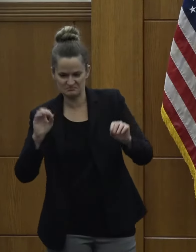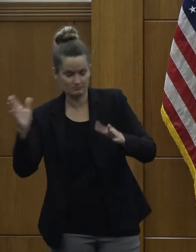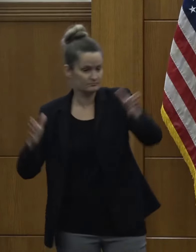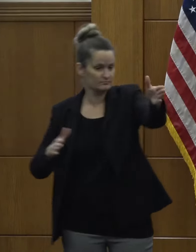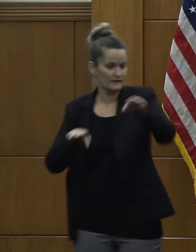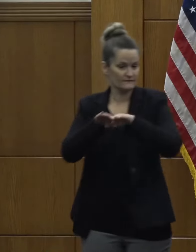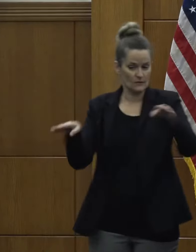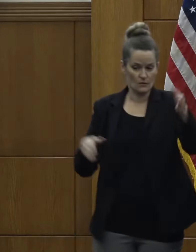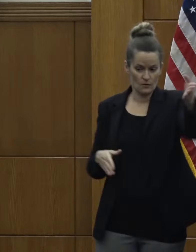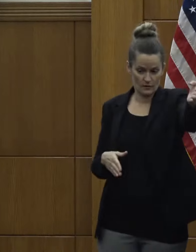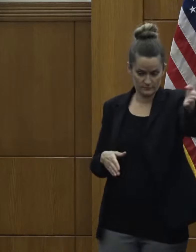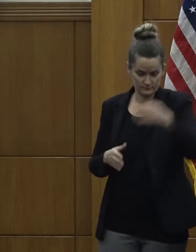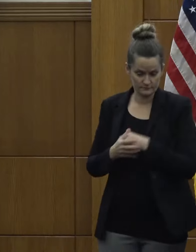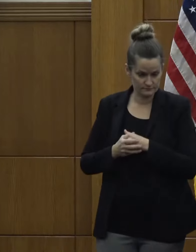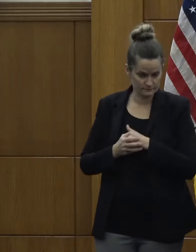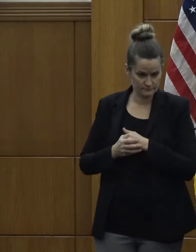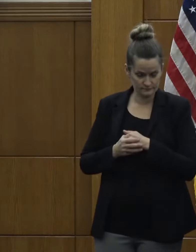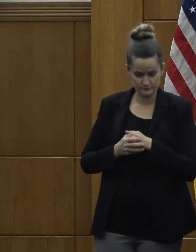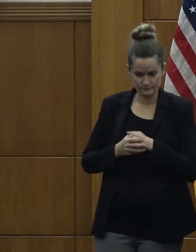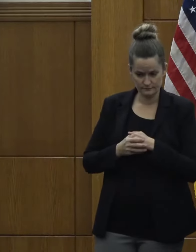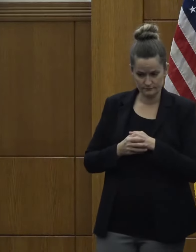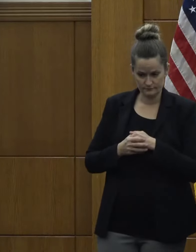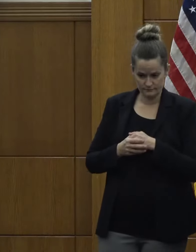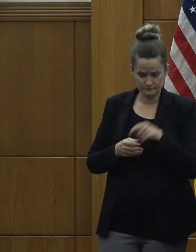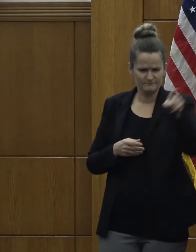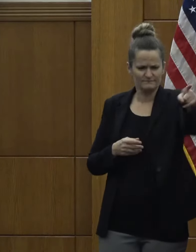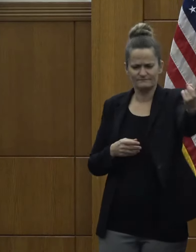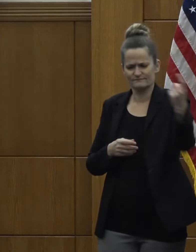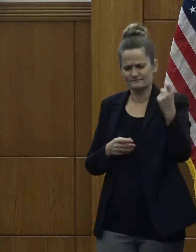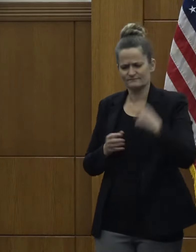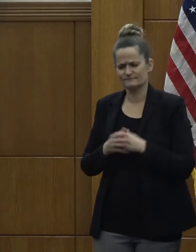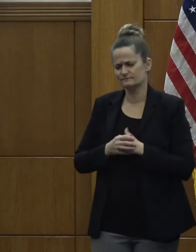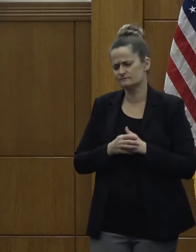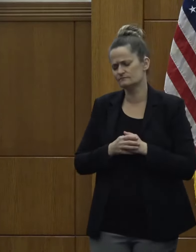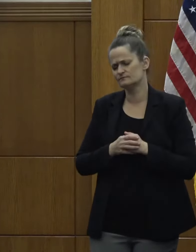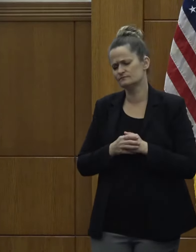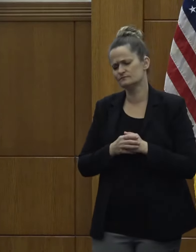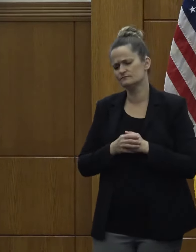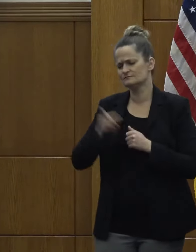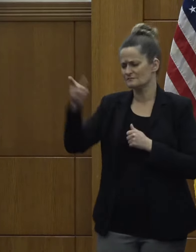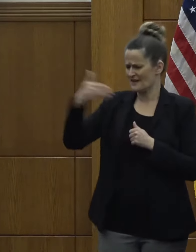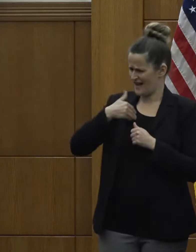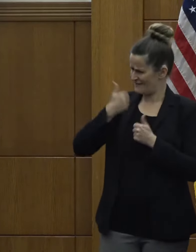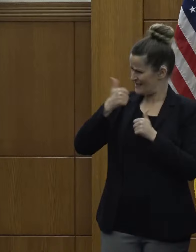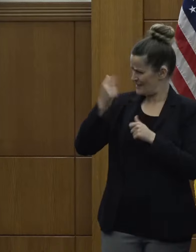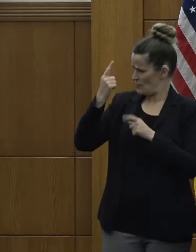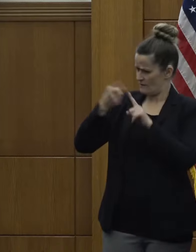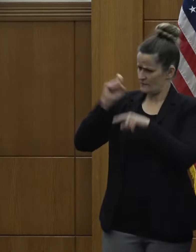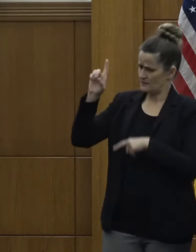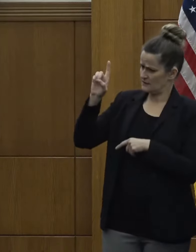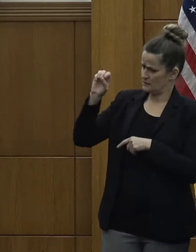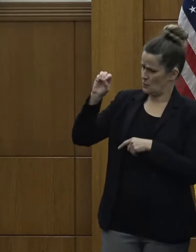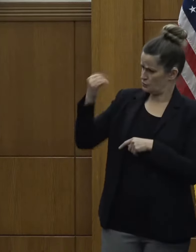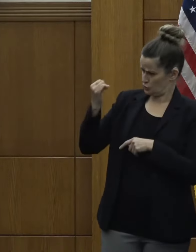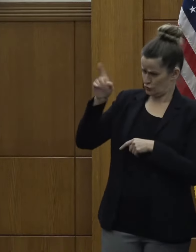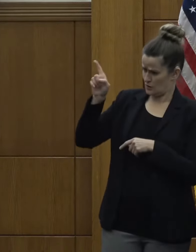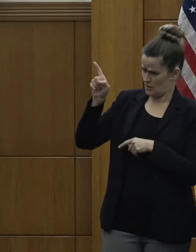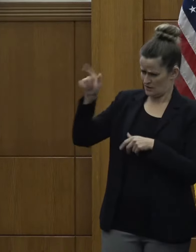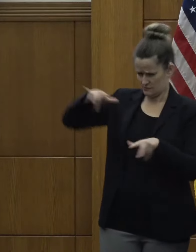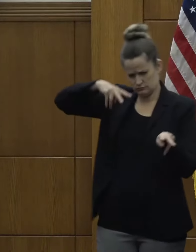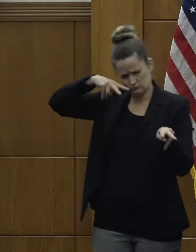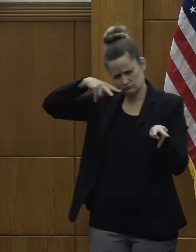Do you have an update on the folks from the DOJ that are in Virginia monitoring several precincts? Has there been any cooperation between